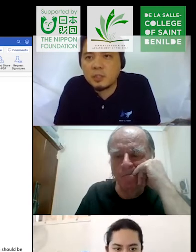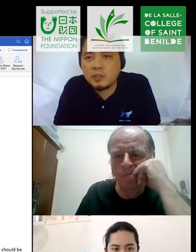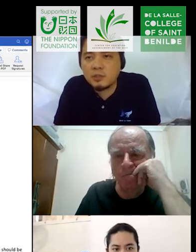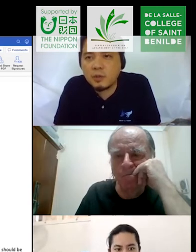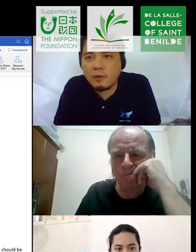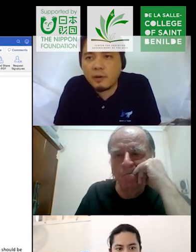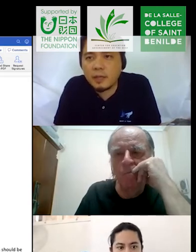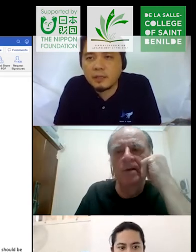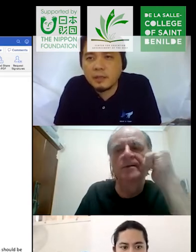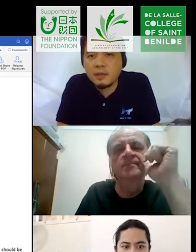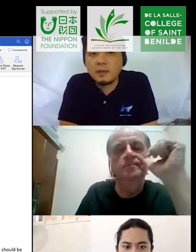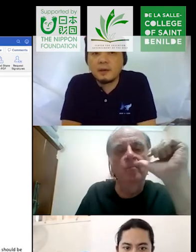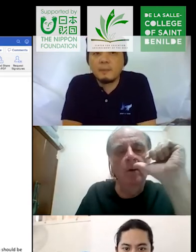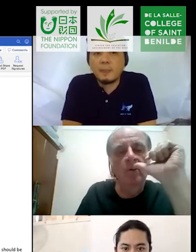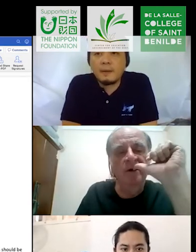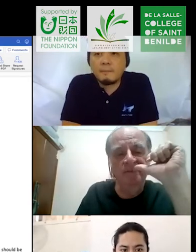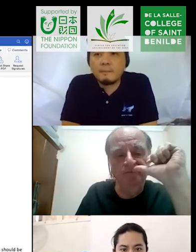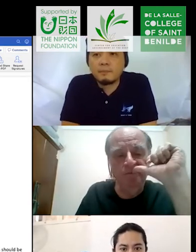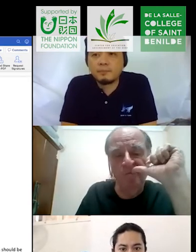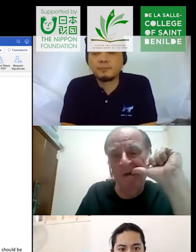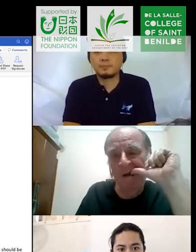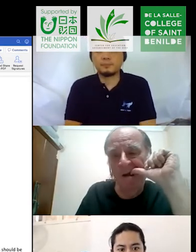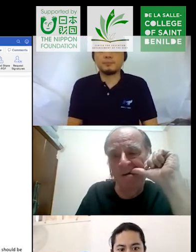just to do that right. Okay.